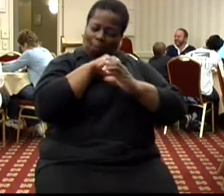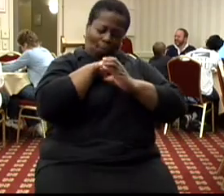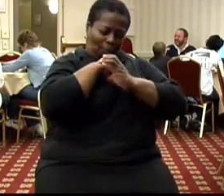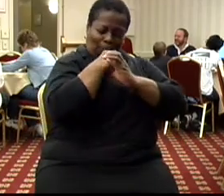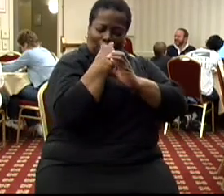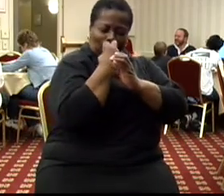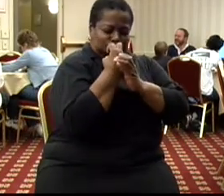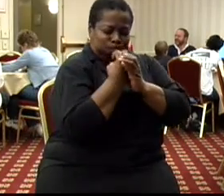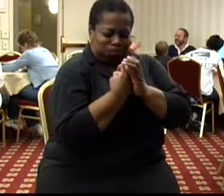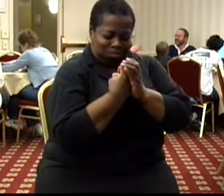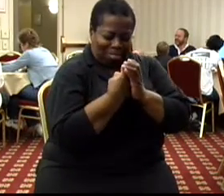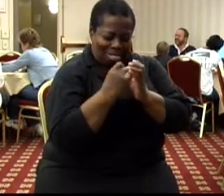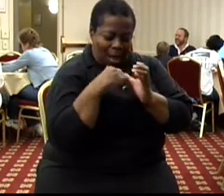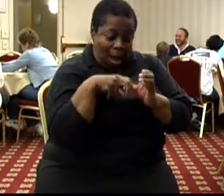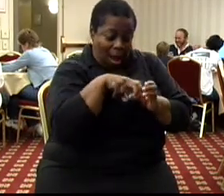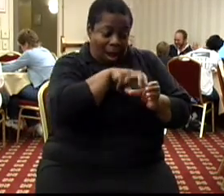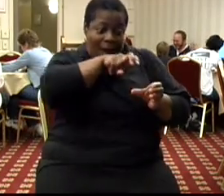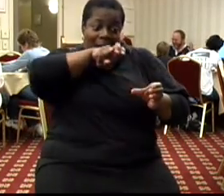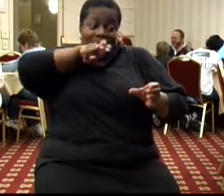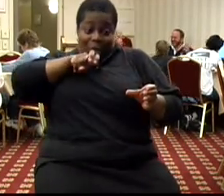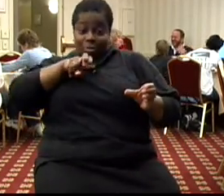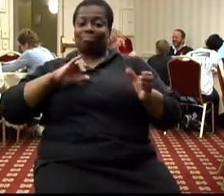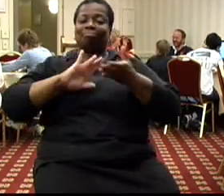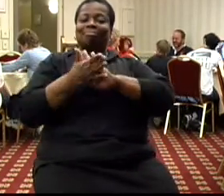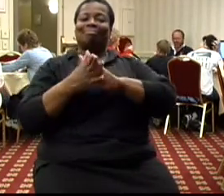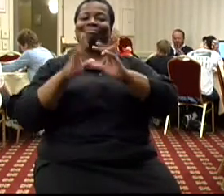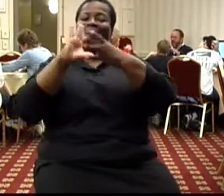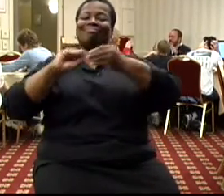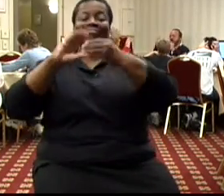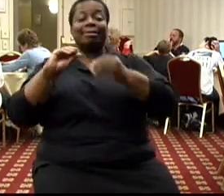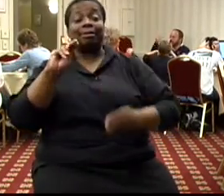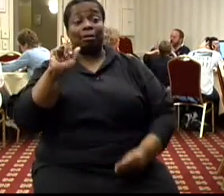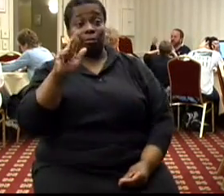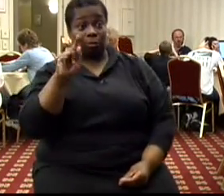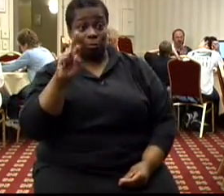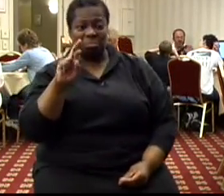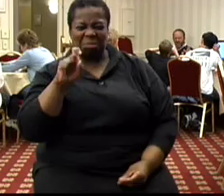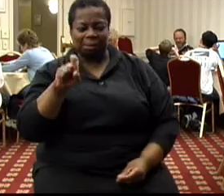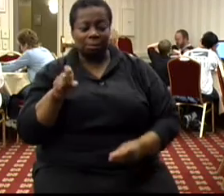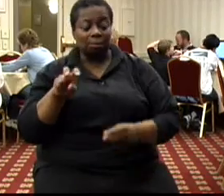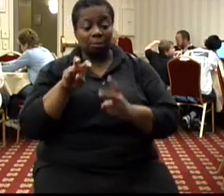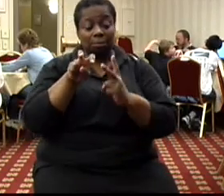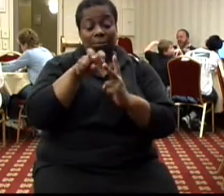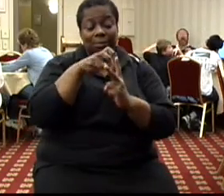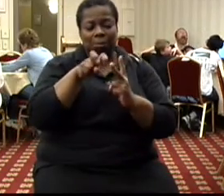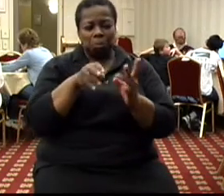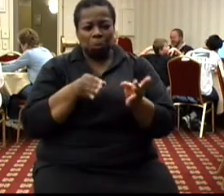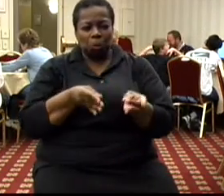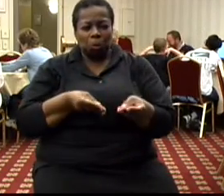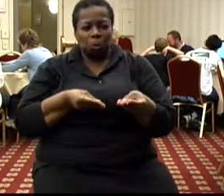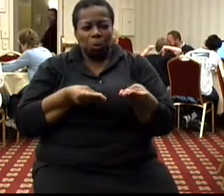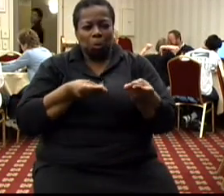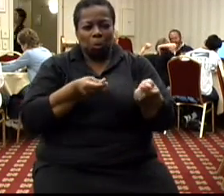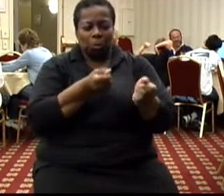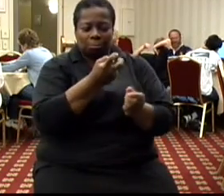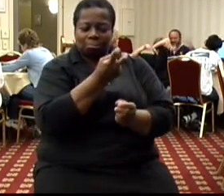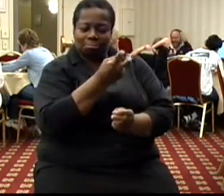It's good if you can become the character and then become the narrator, but you need to watch that you make that transition very smoothly.